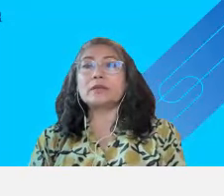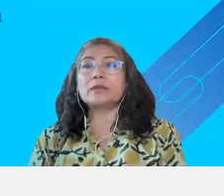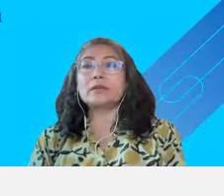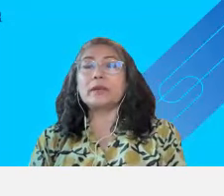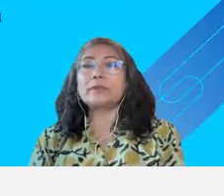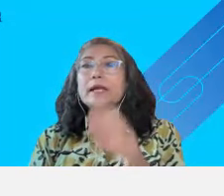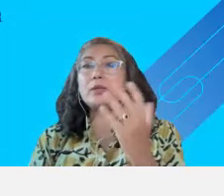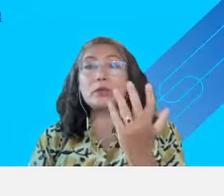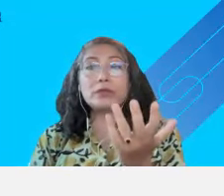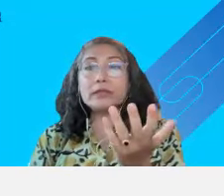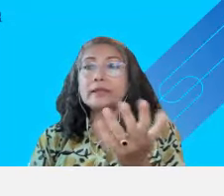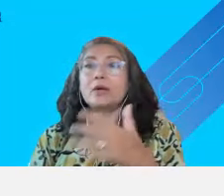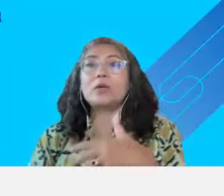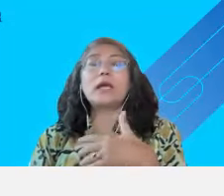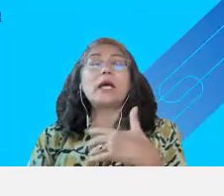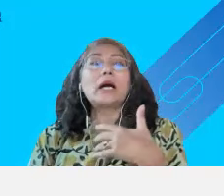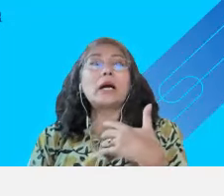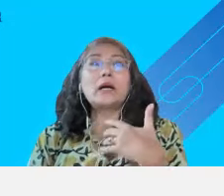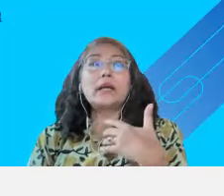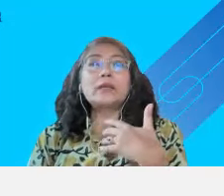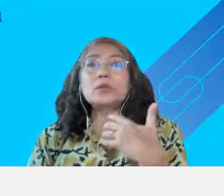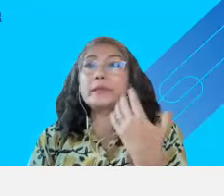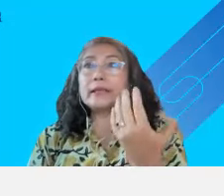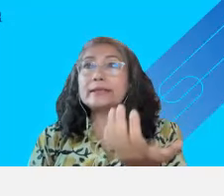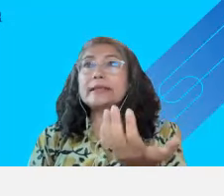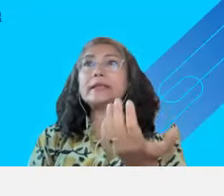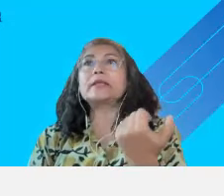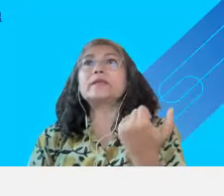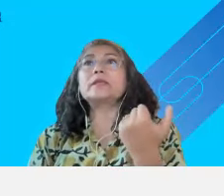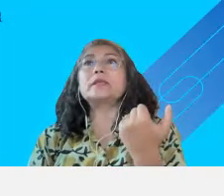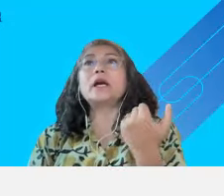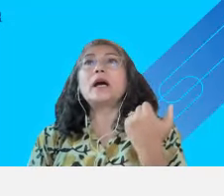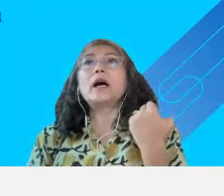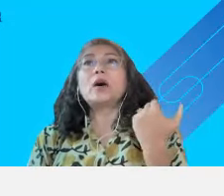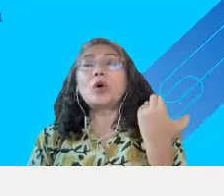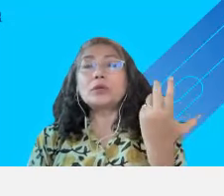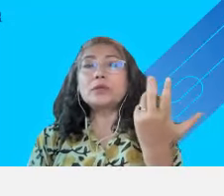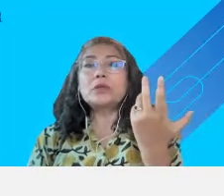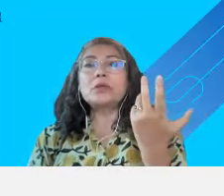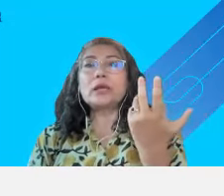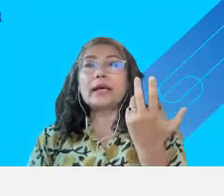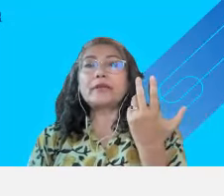British Council website. You can read it out. It could be a listening activity.